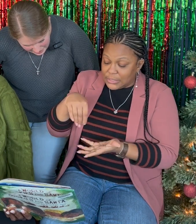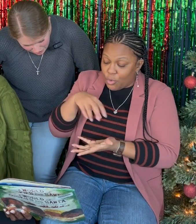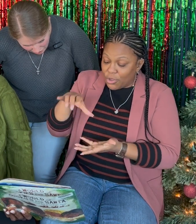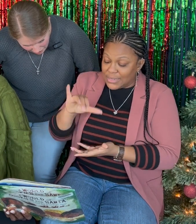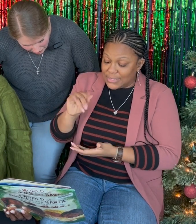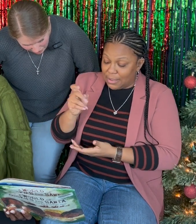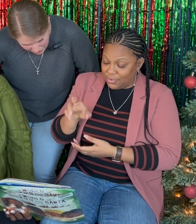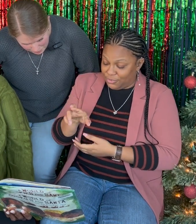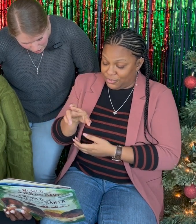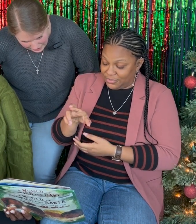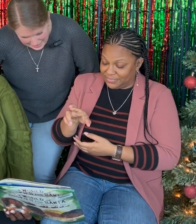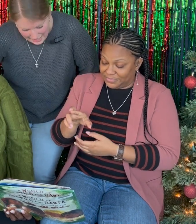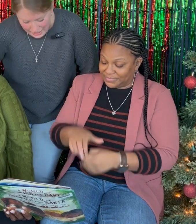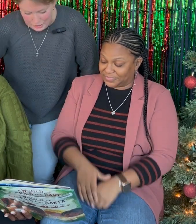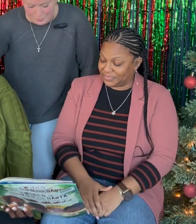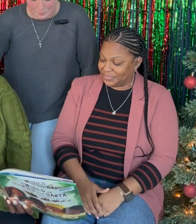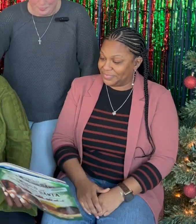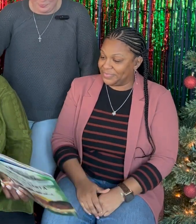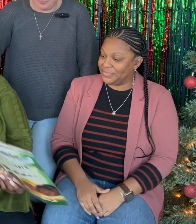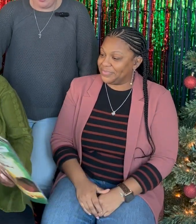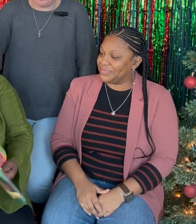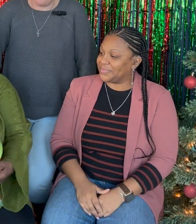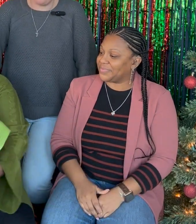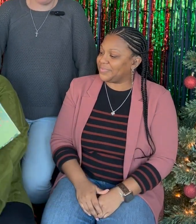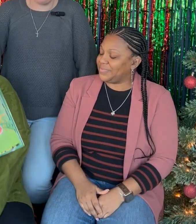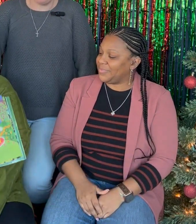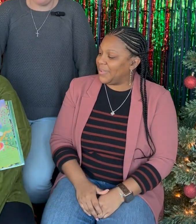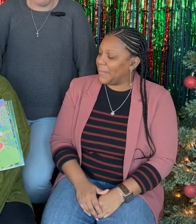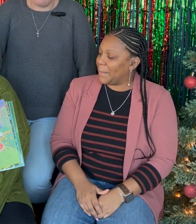and sidra, a sparkling cider.